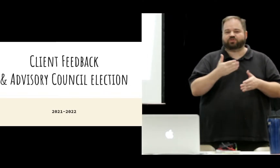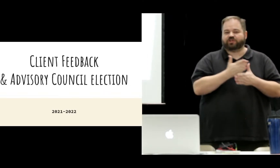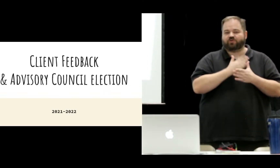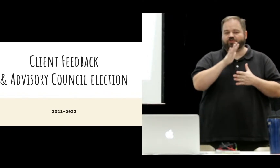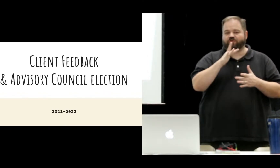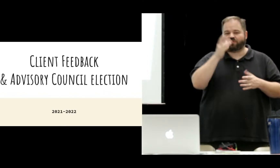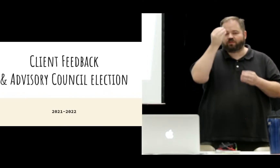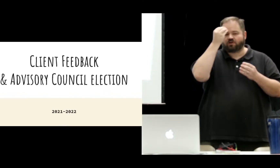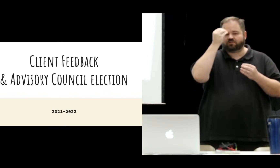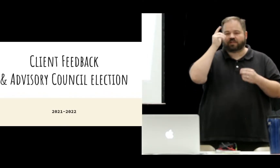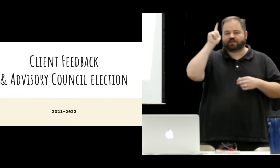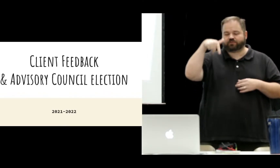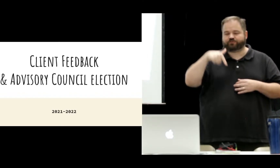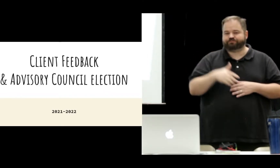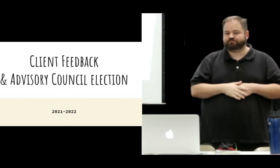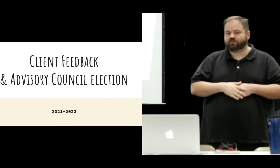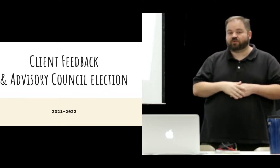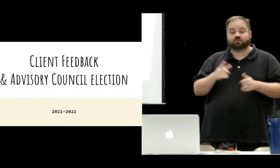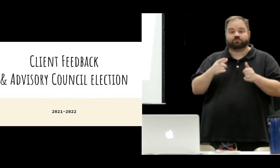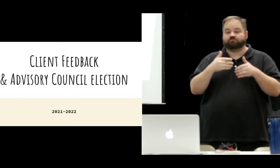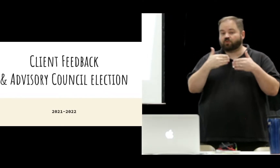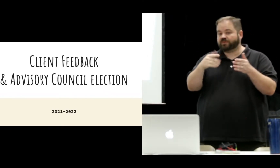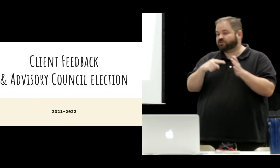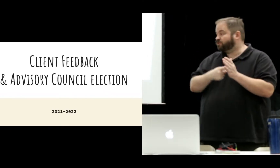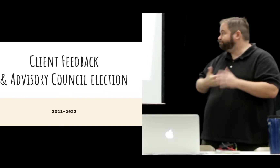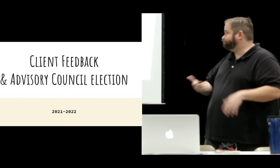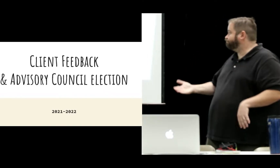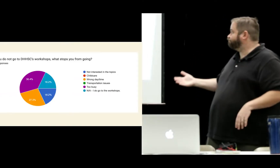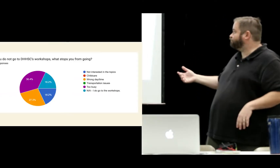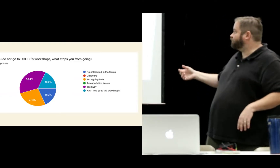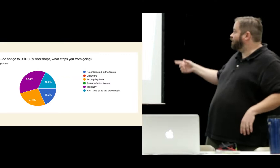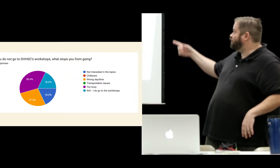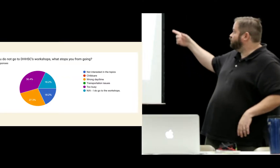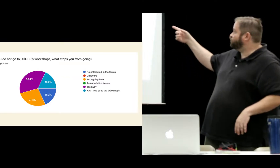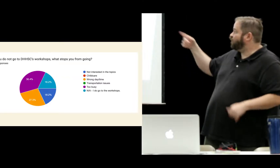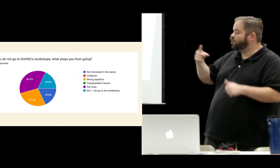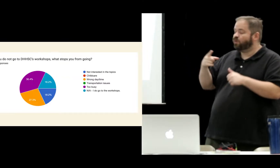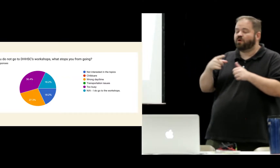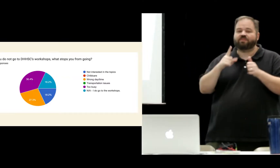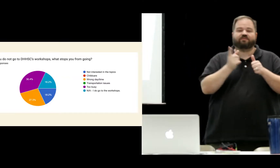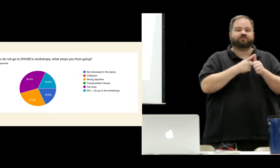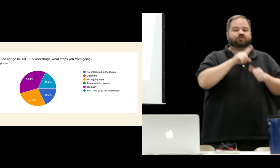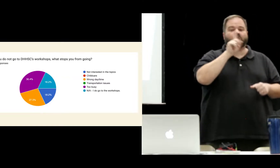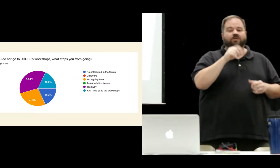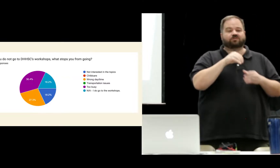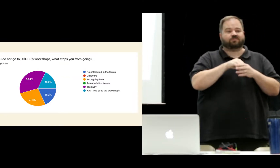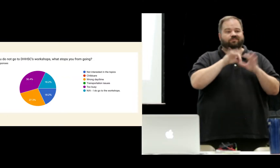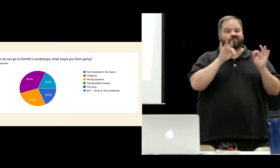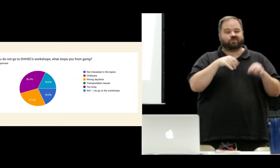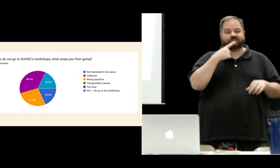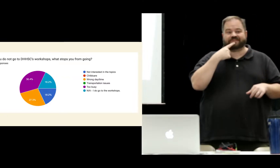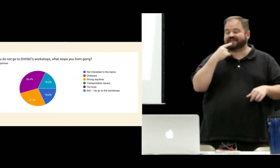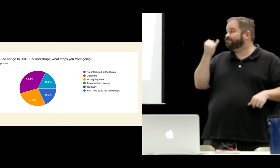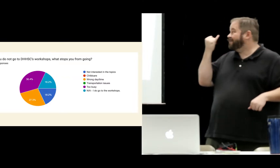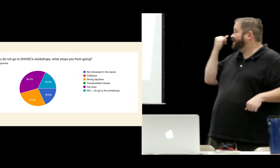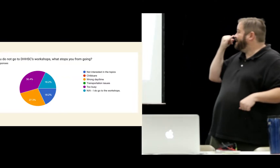participants for that survey was not very large, but we'll show you what we got. So the first question on the